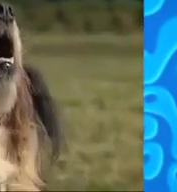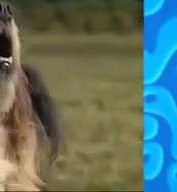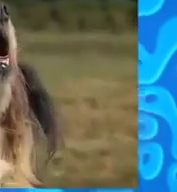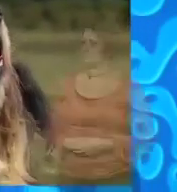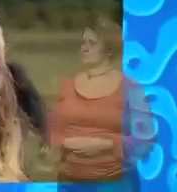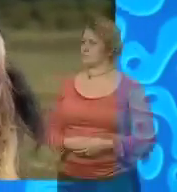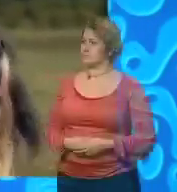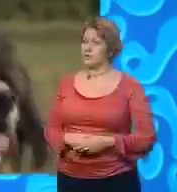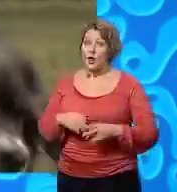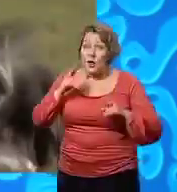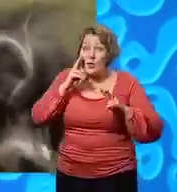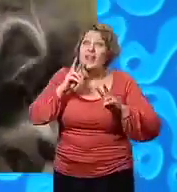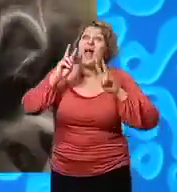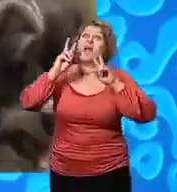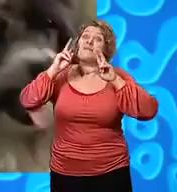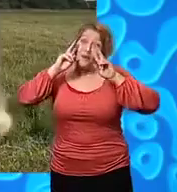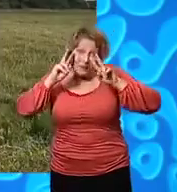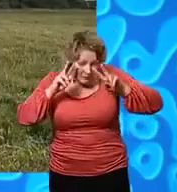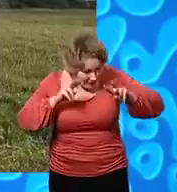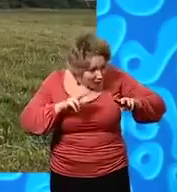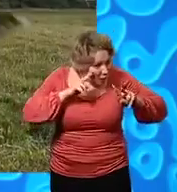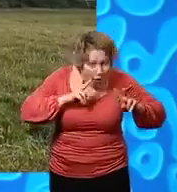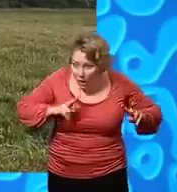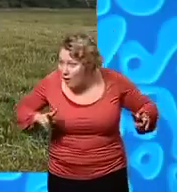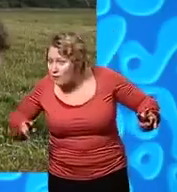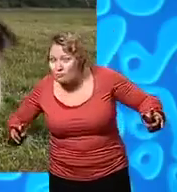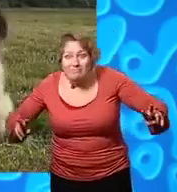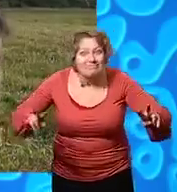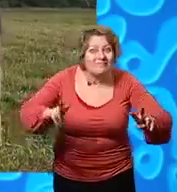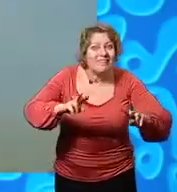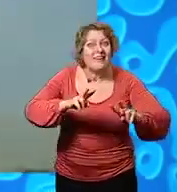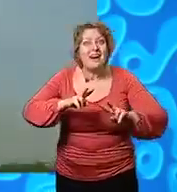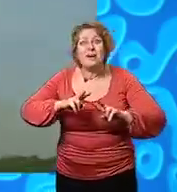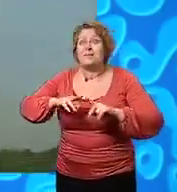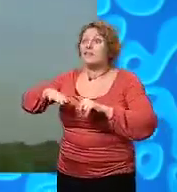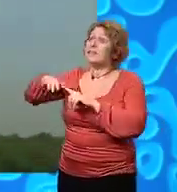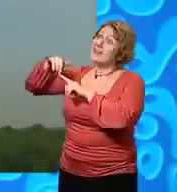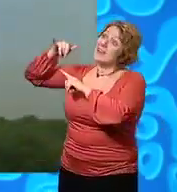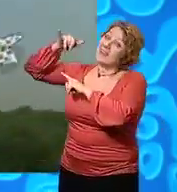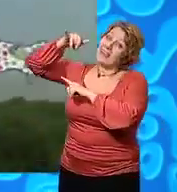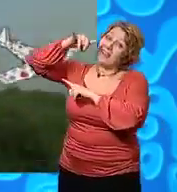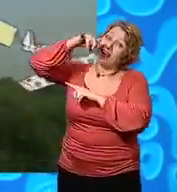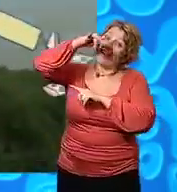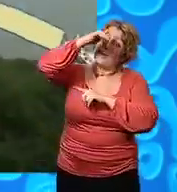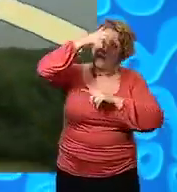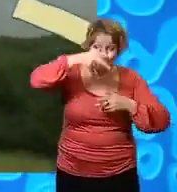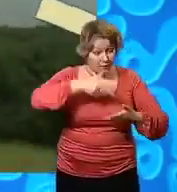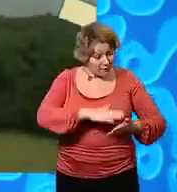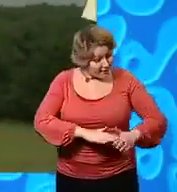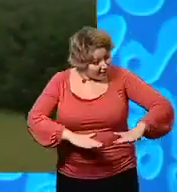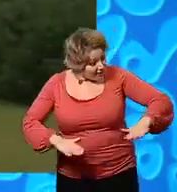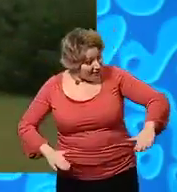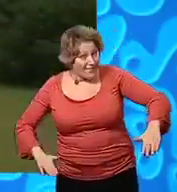Look up, look down, look all around. Up in the air or